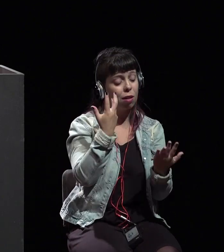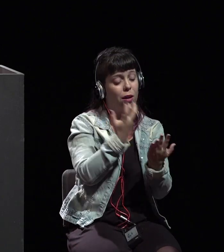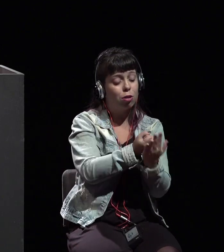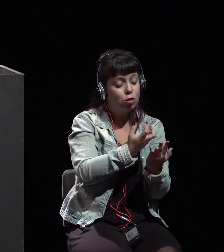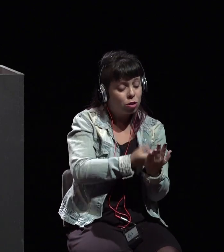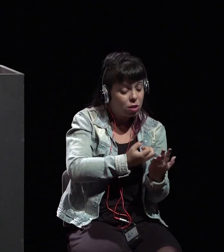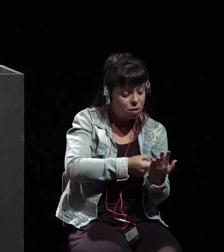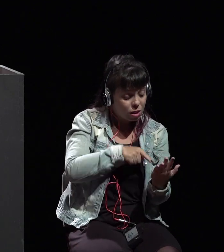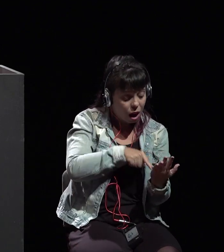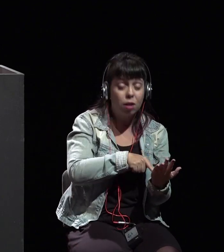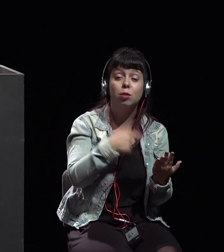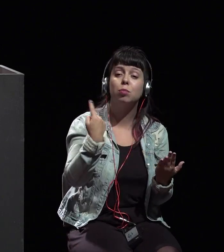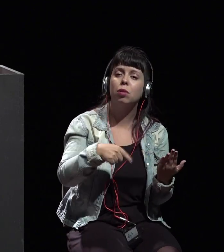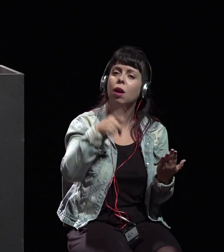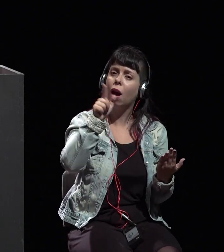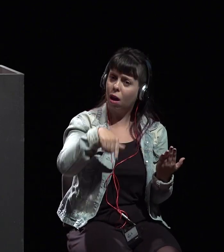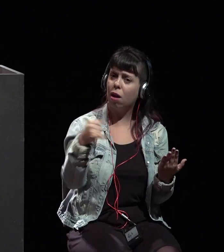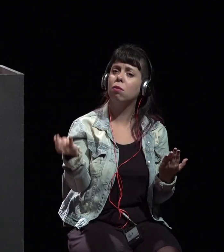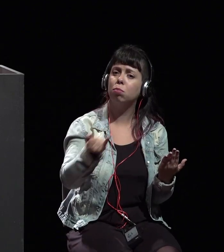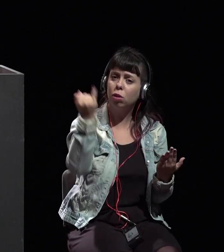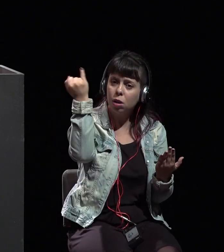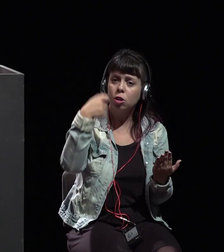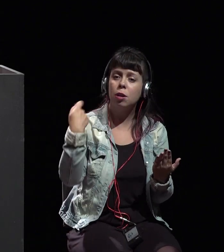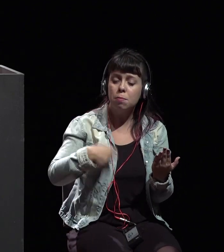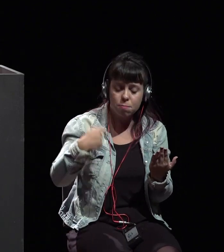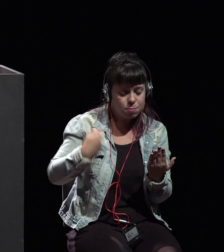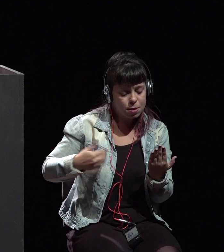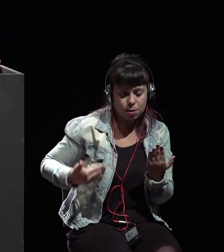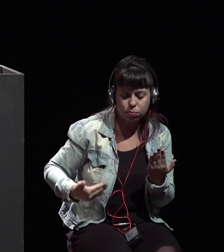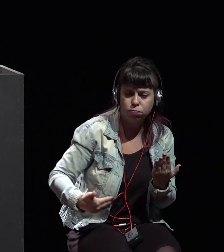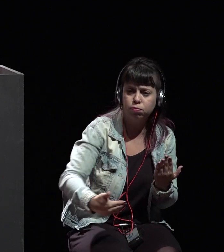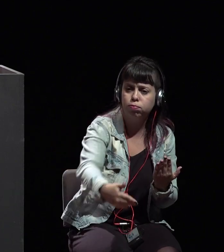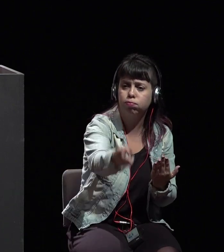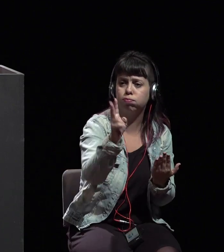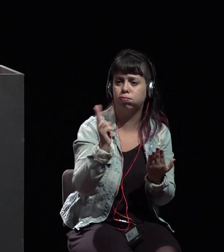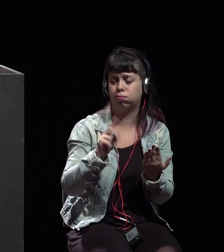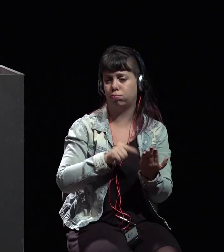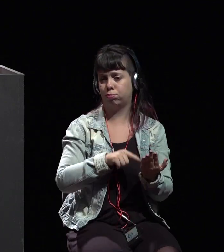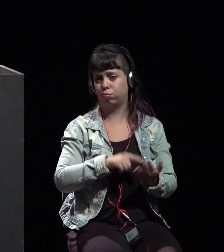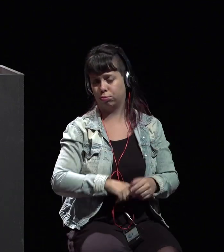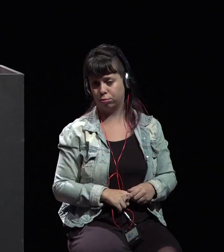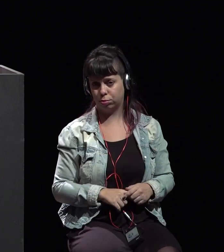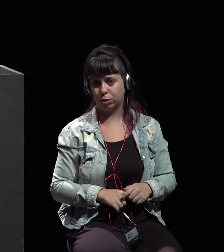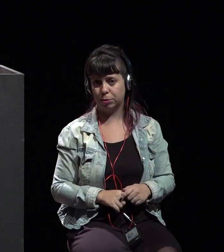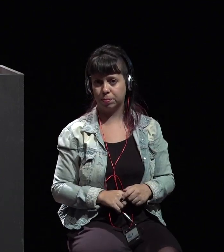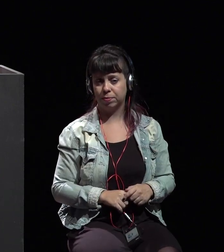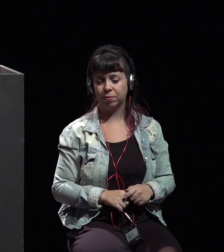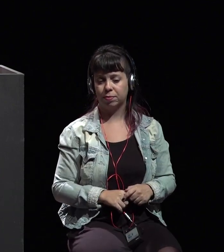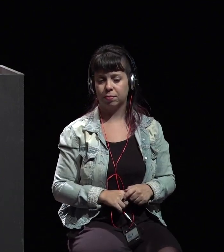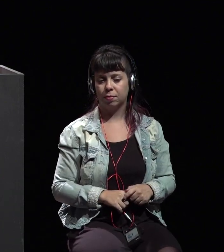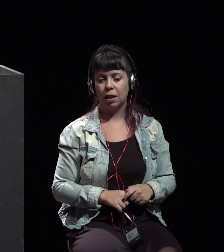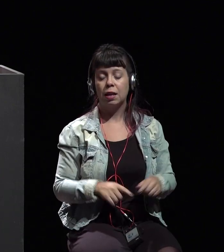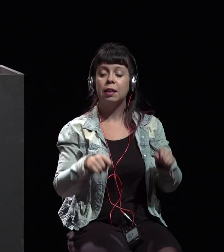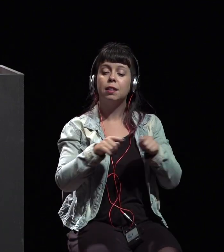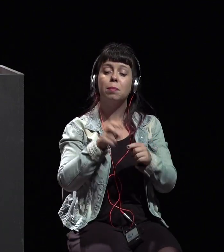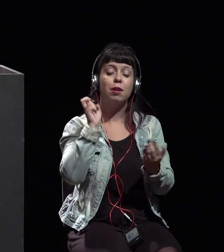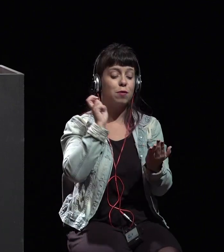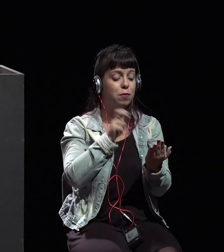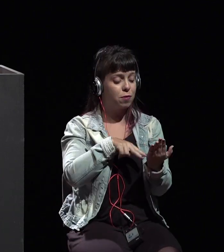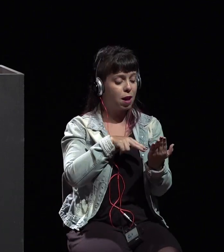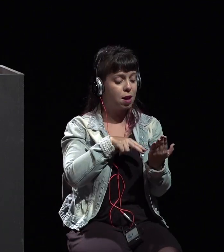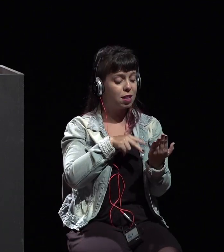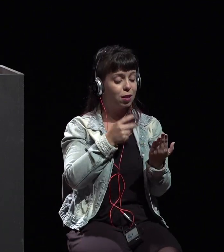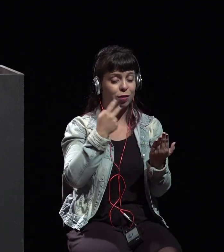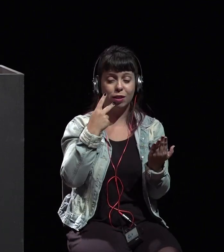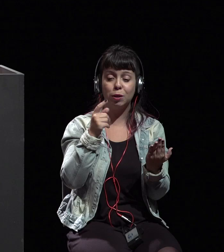fine penmanship to be preserved in an archive of another form. Vailehua specifically states that he expects his letter to be printed, but also